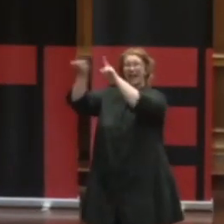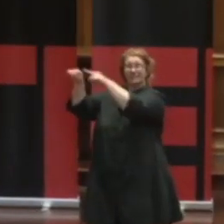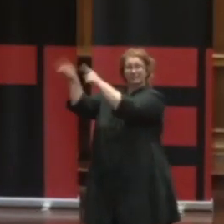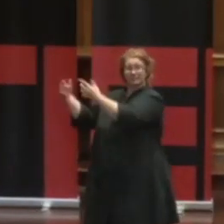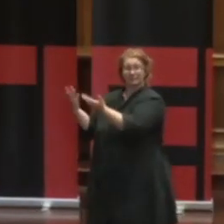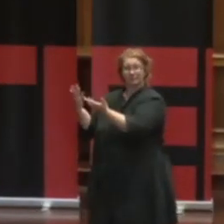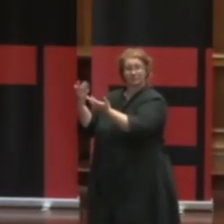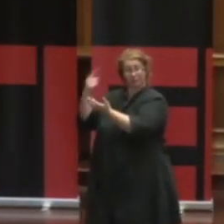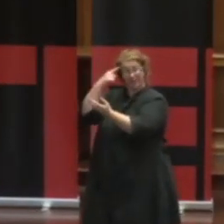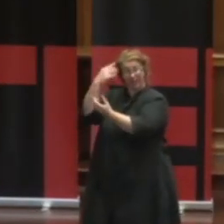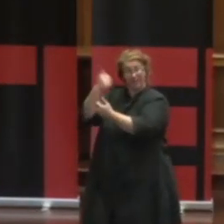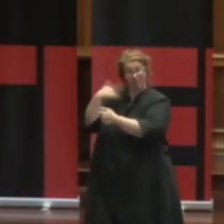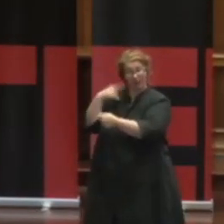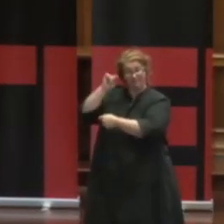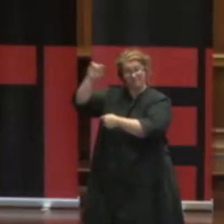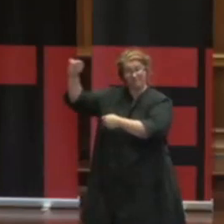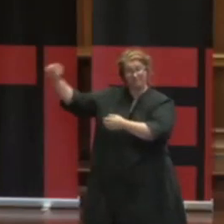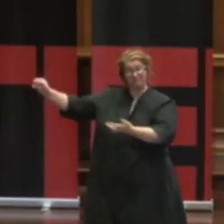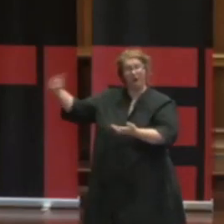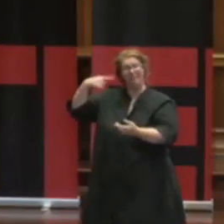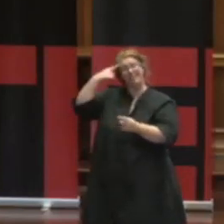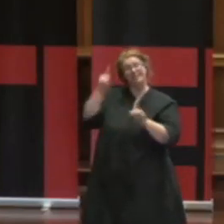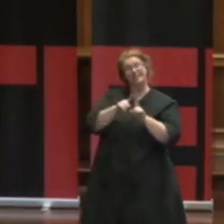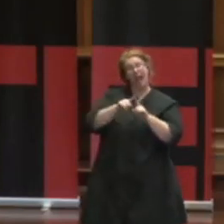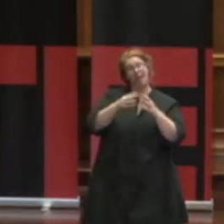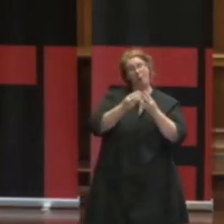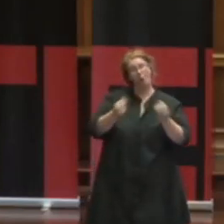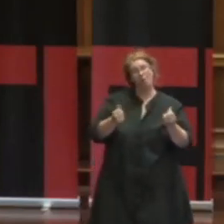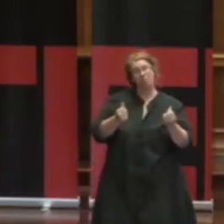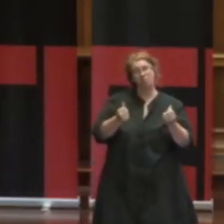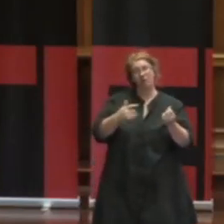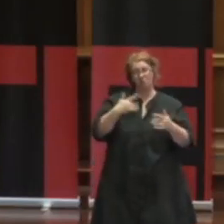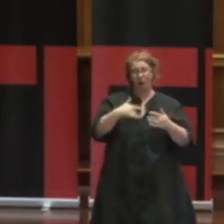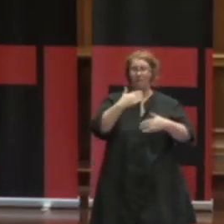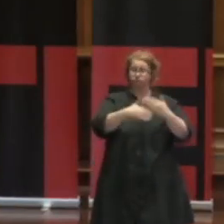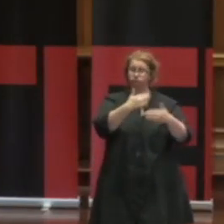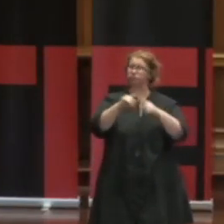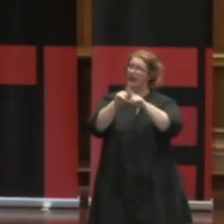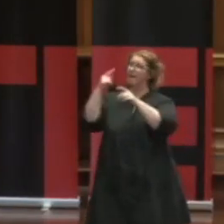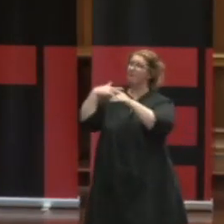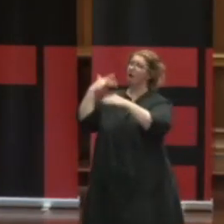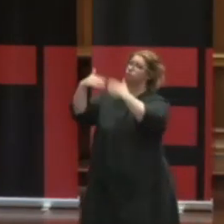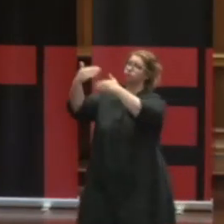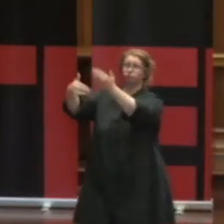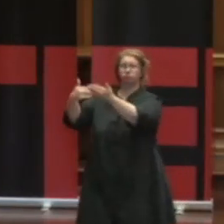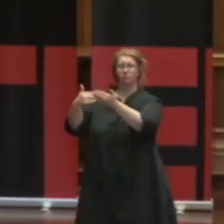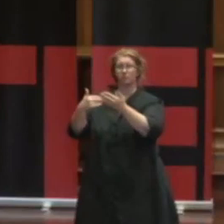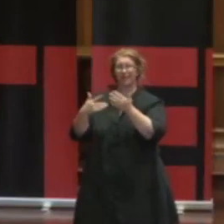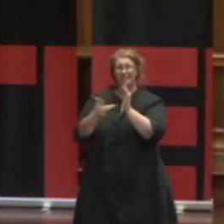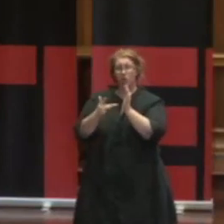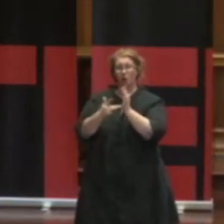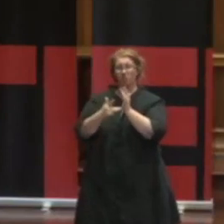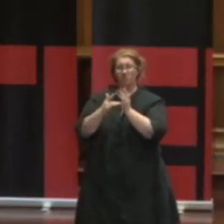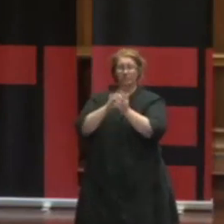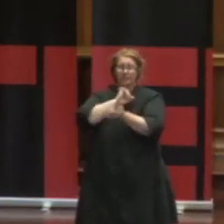follow the same trajectory as life on Earth. So technology on other planets will be stuck at zero for an infinitely long period